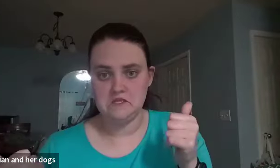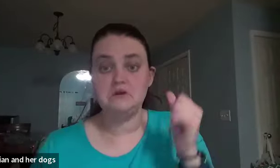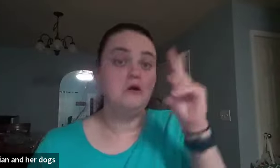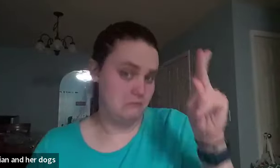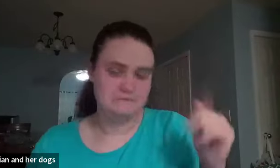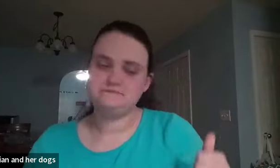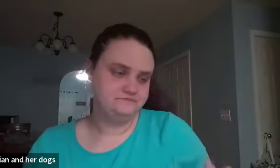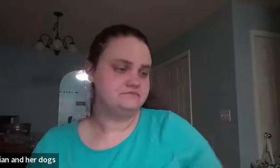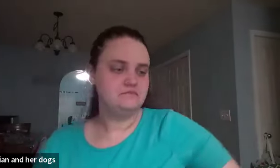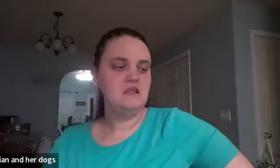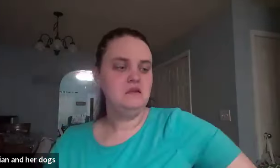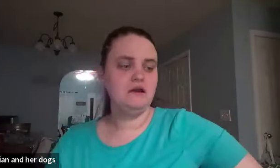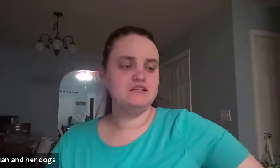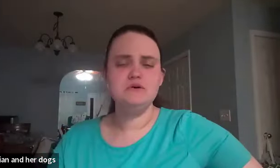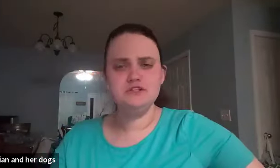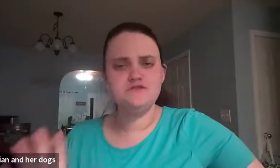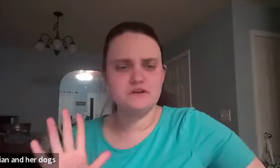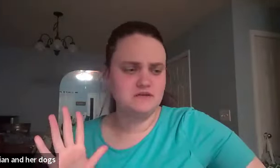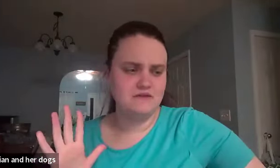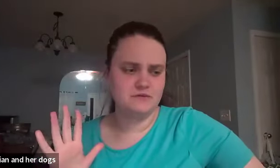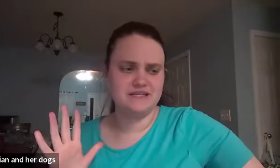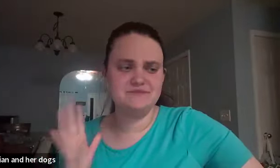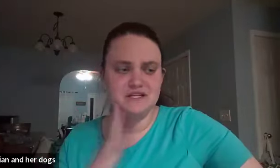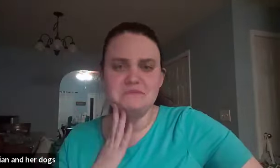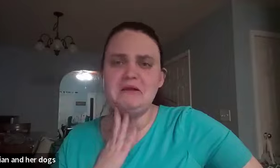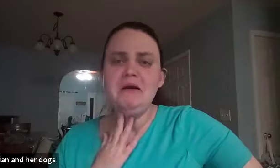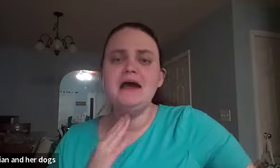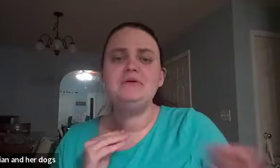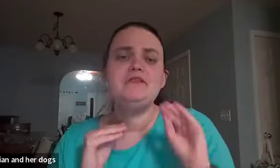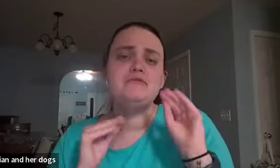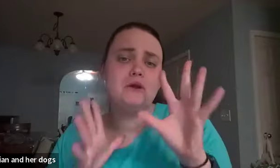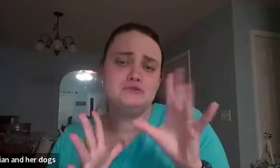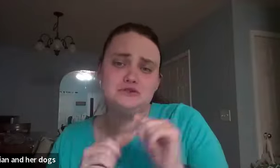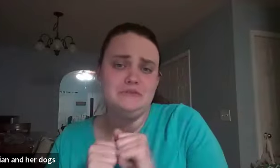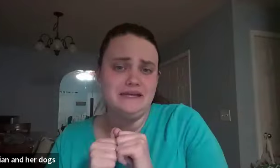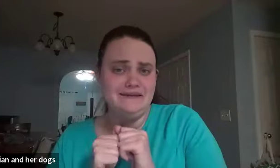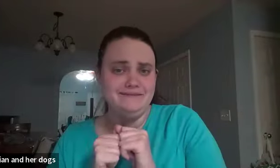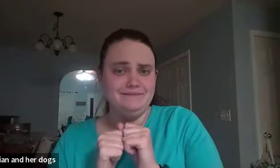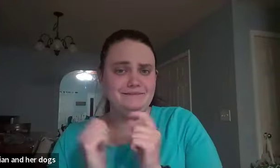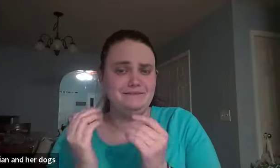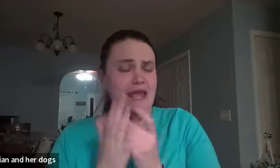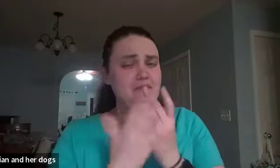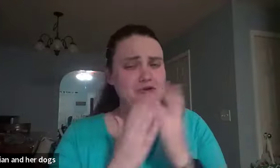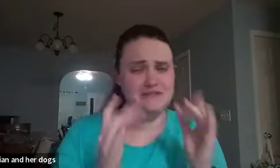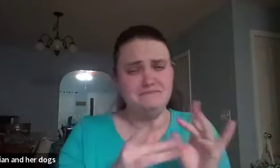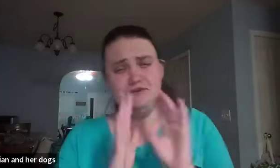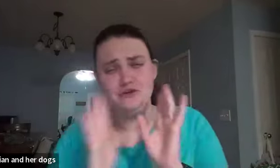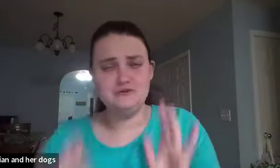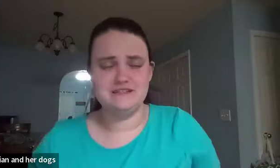Sound good? Okay. All right. So we'll just focus on that for a bit because I'm sitting here, I'm like, I don't want to throw too many animals and then foods, and